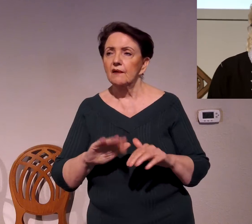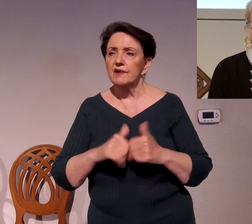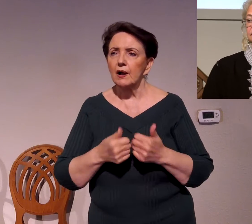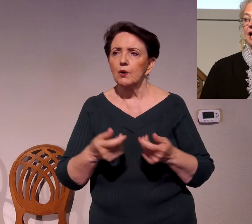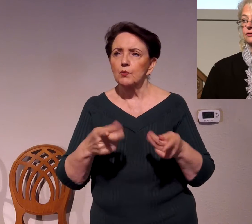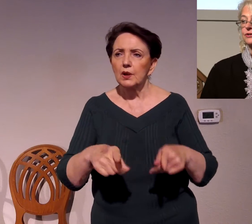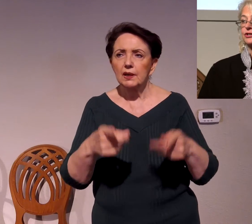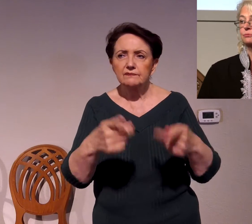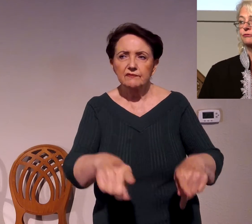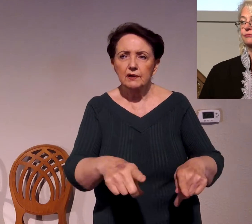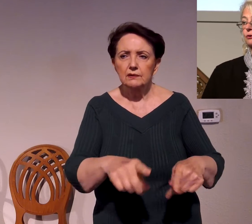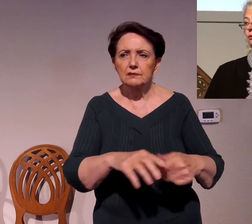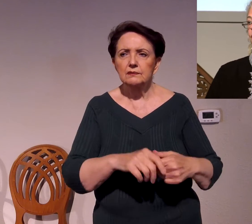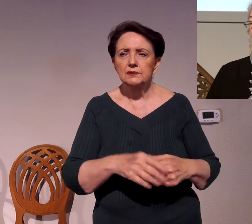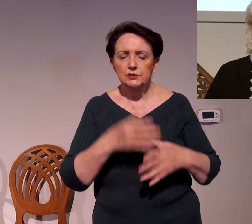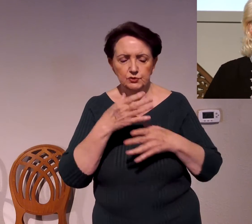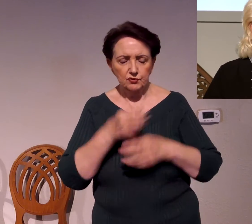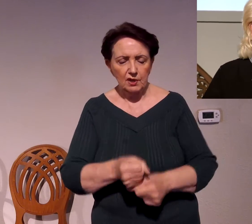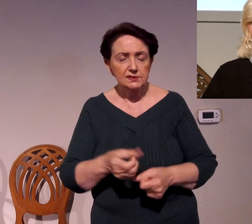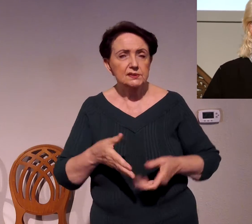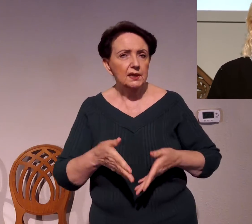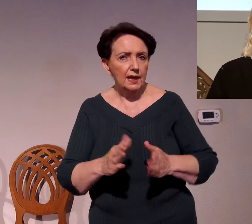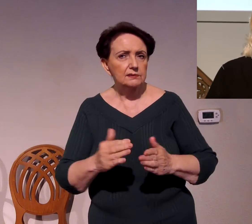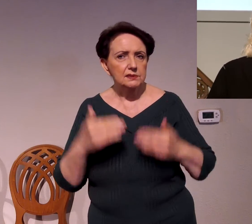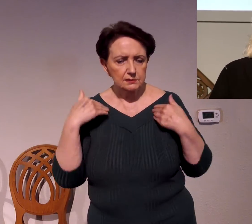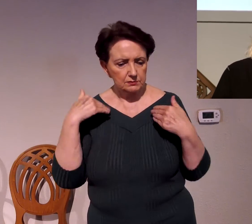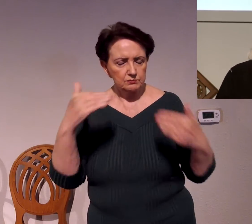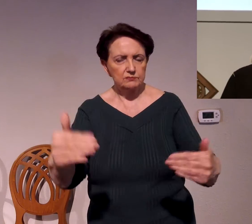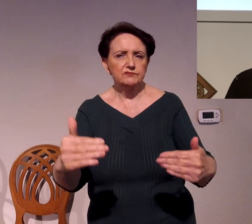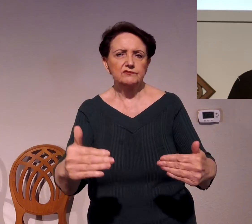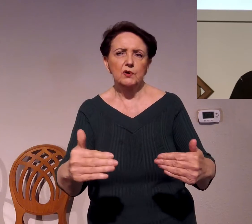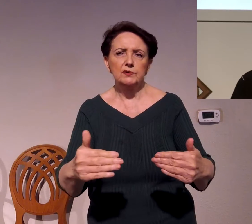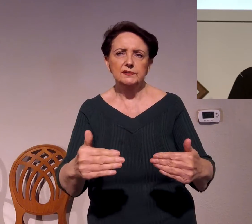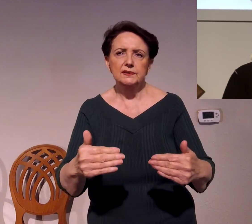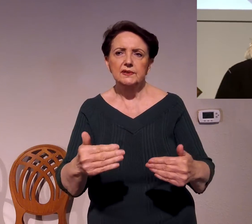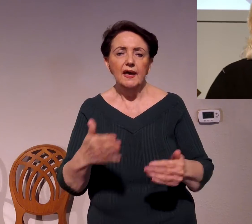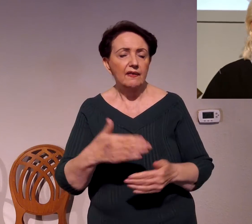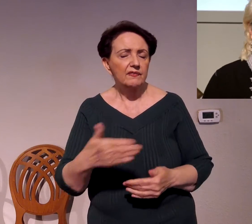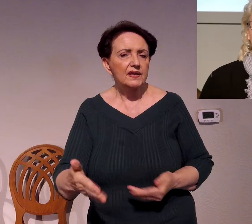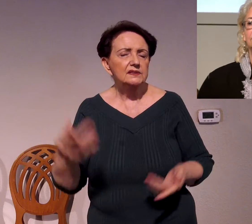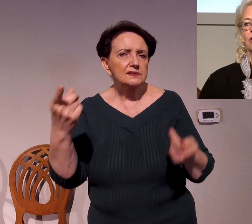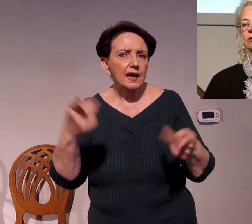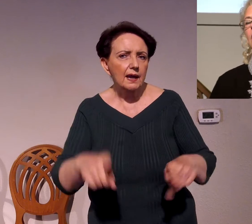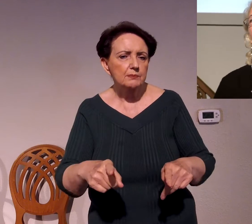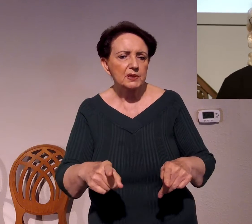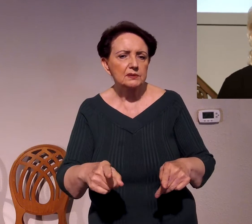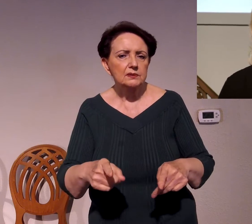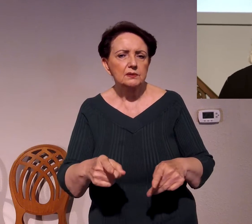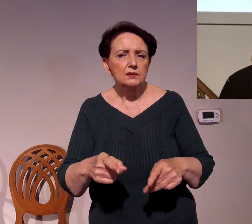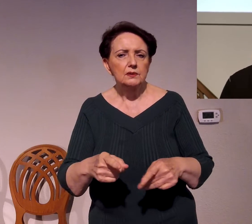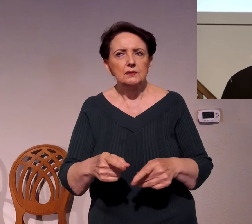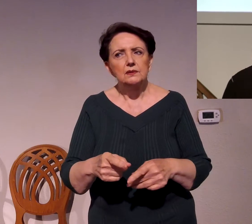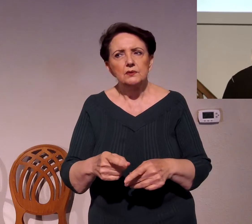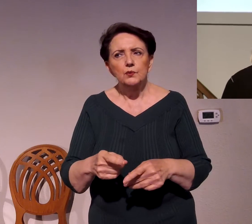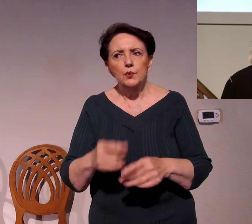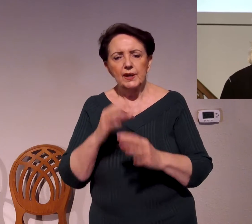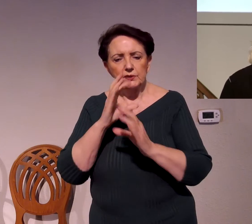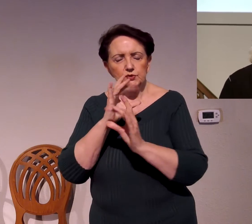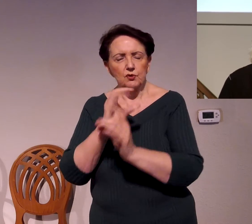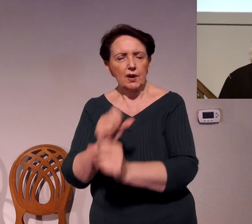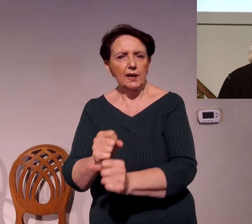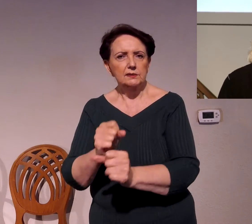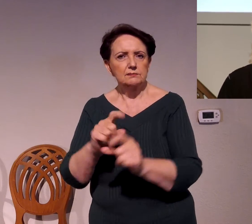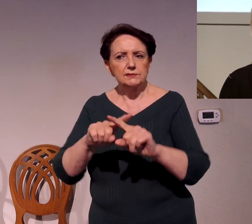that trust allows us to move forward. And serendipitous things happen. We draw in all kinds of things that